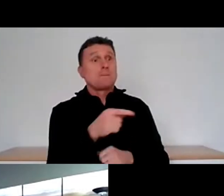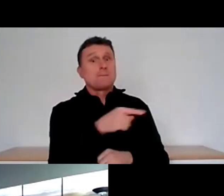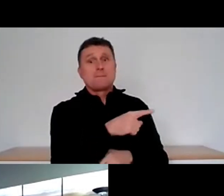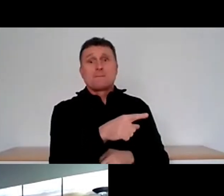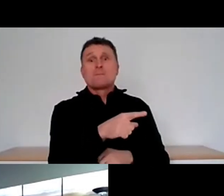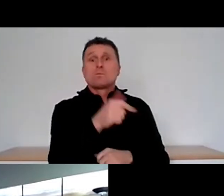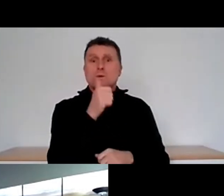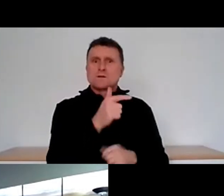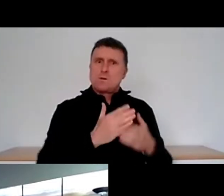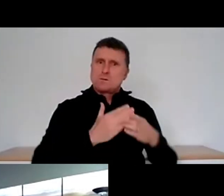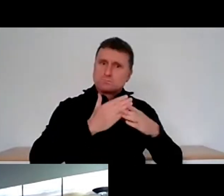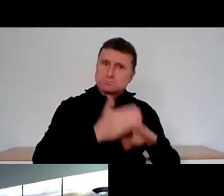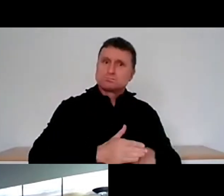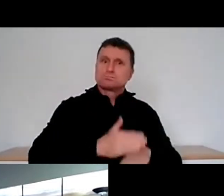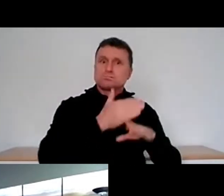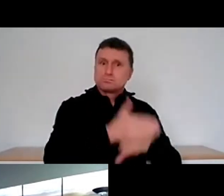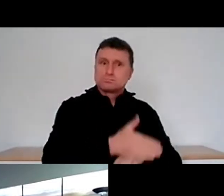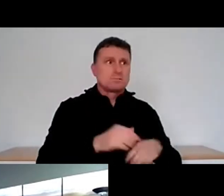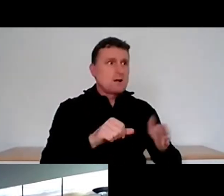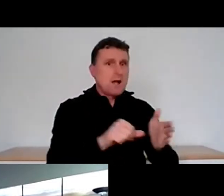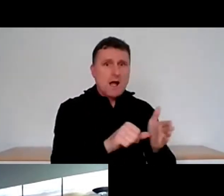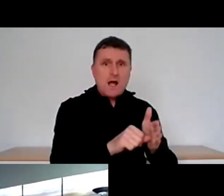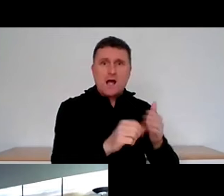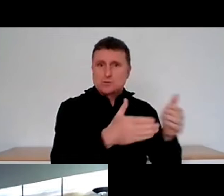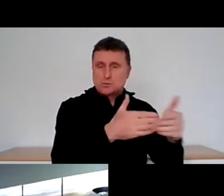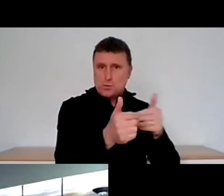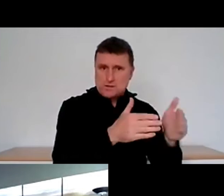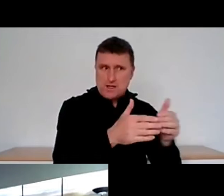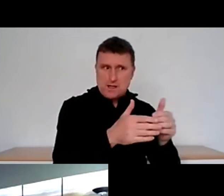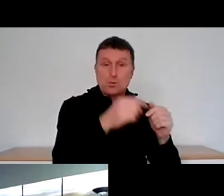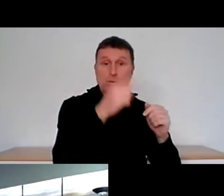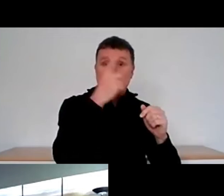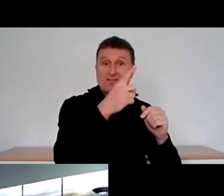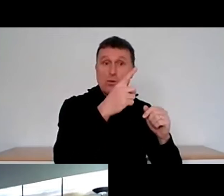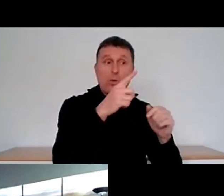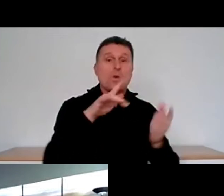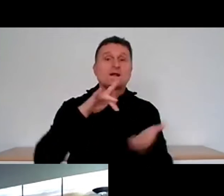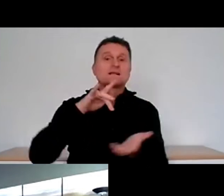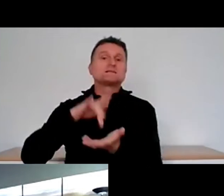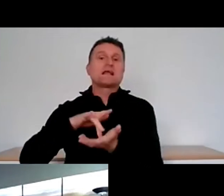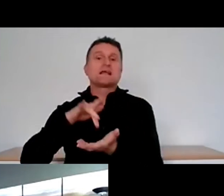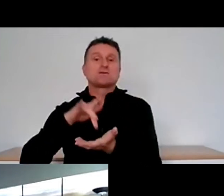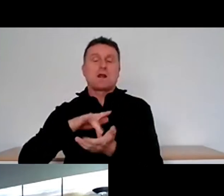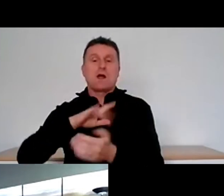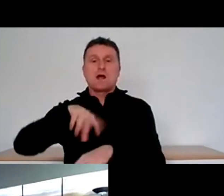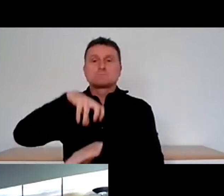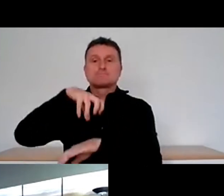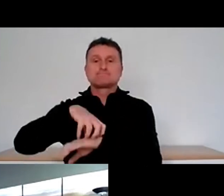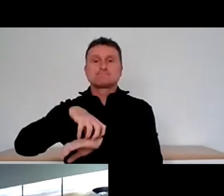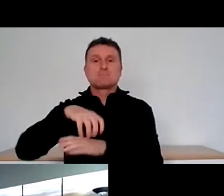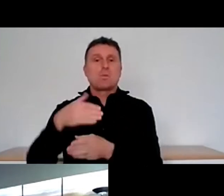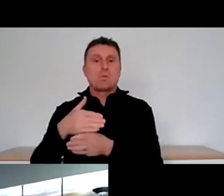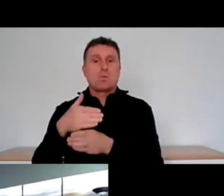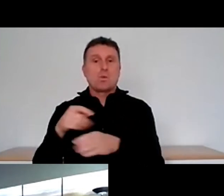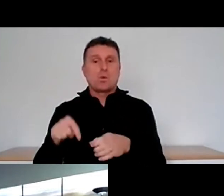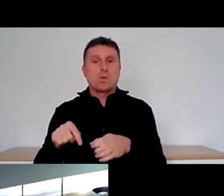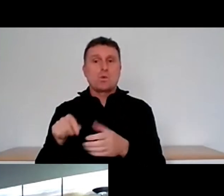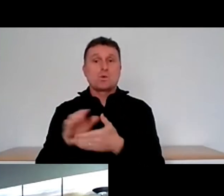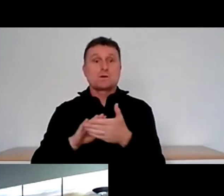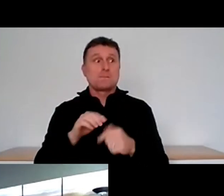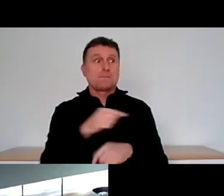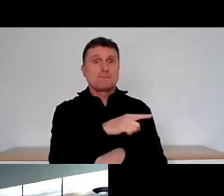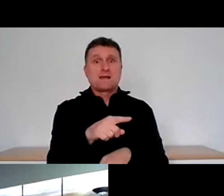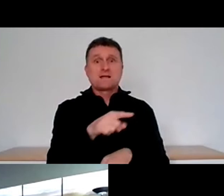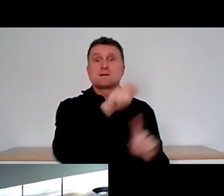be centralized, and it's someone's job to actually sit there and say, okay, here's this experience